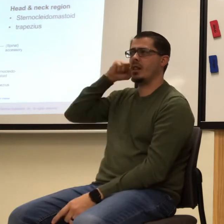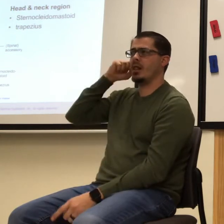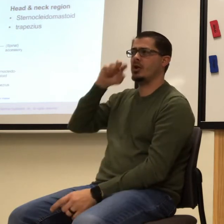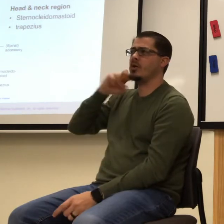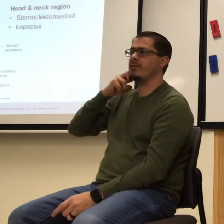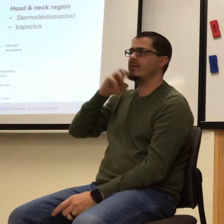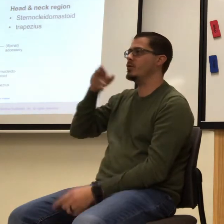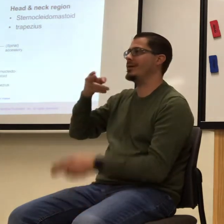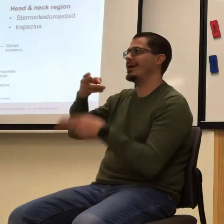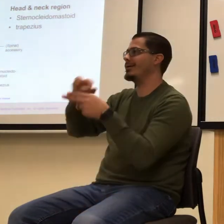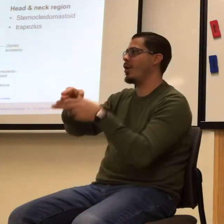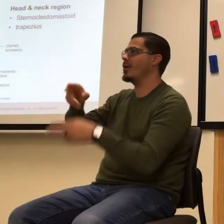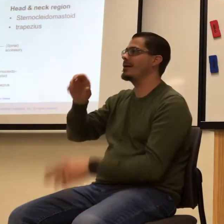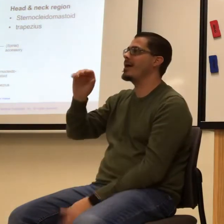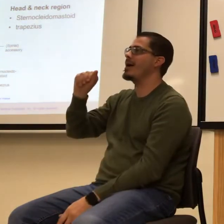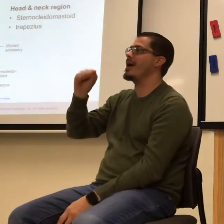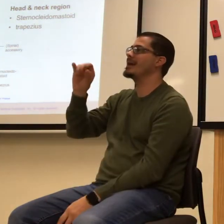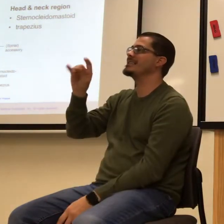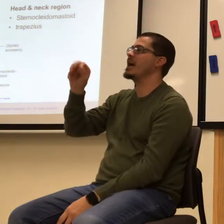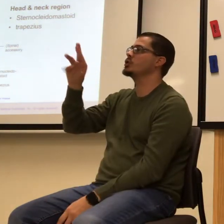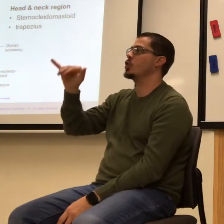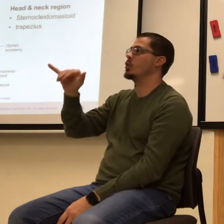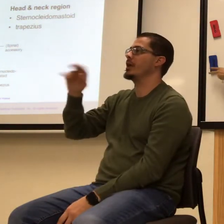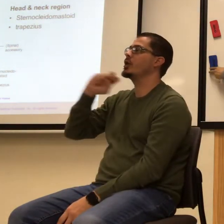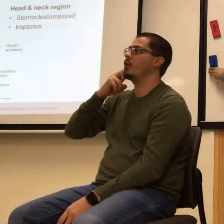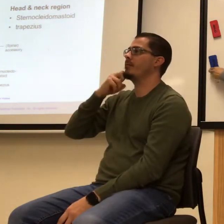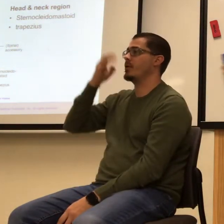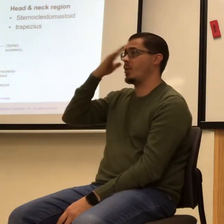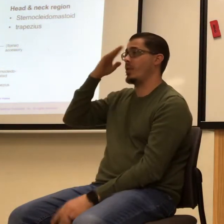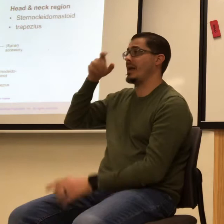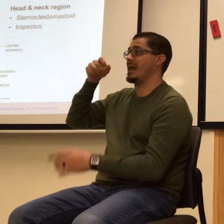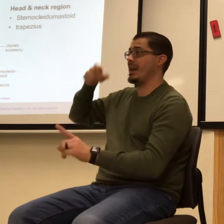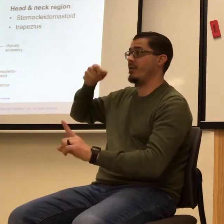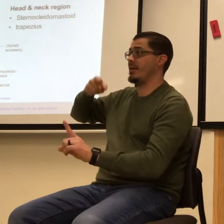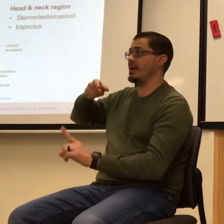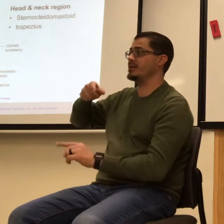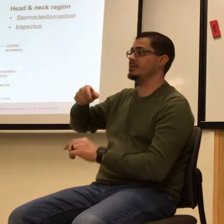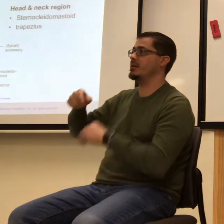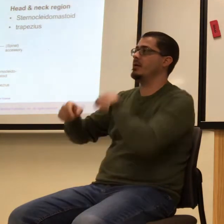You can just call it accessory nerve. Know that it innervates trapezius.